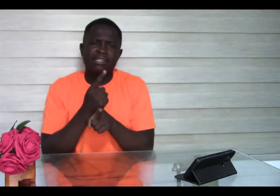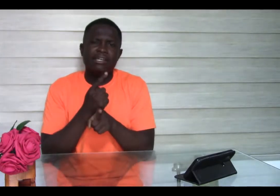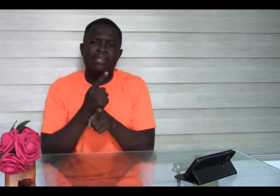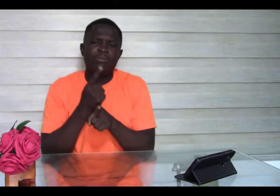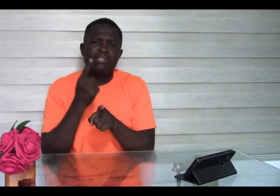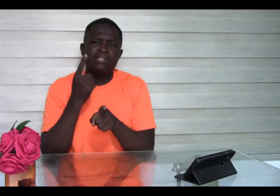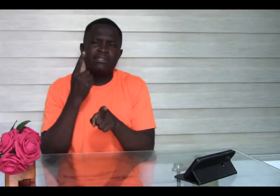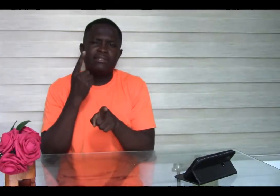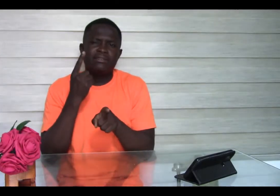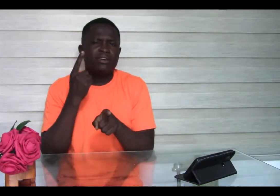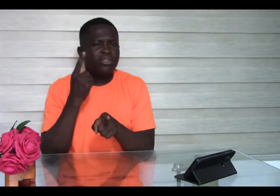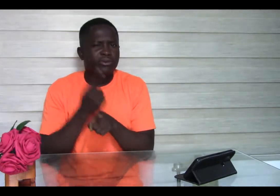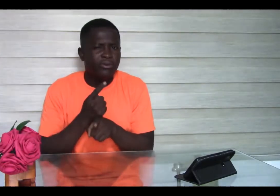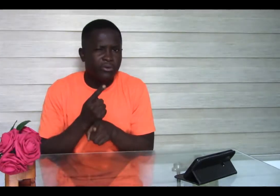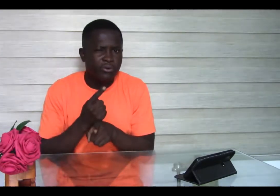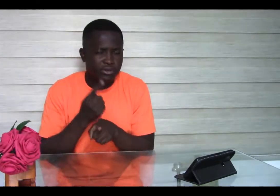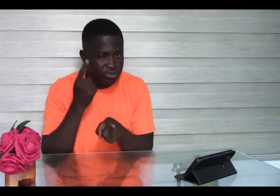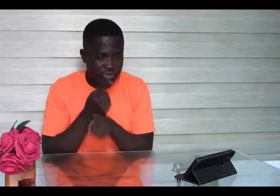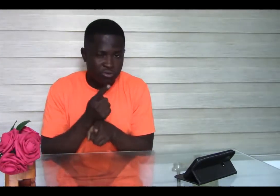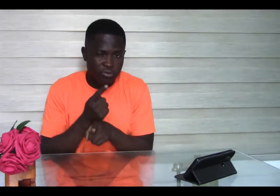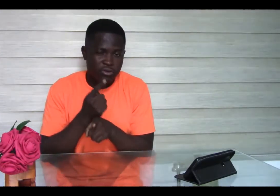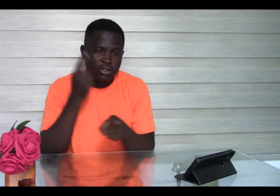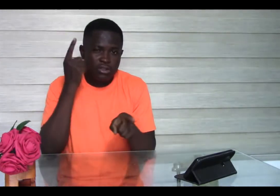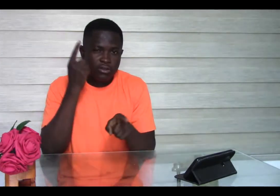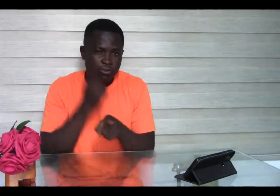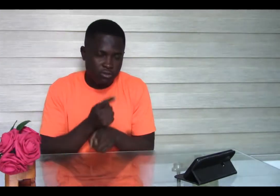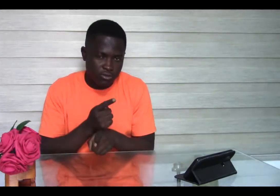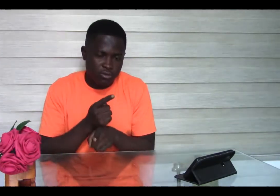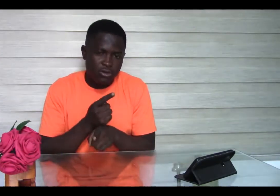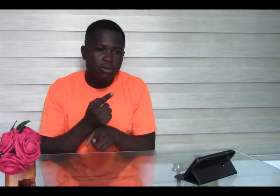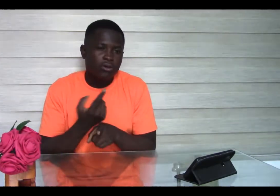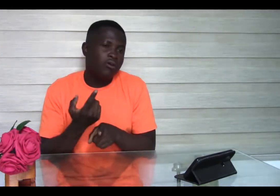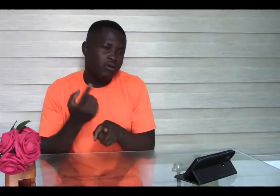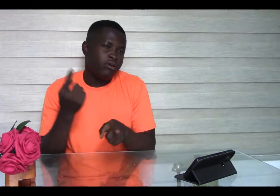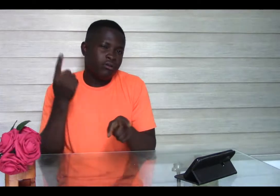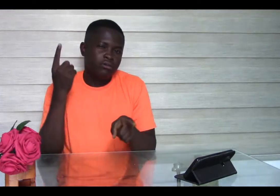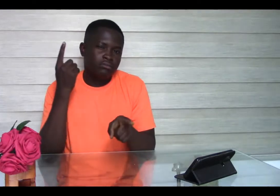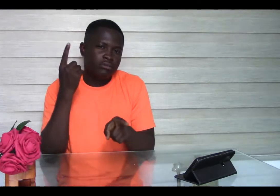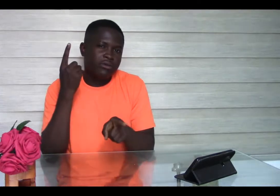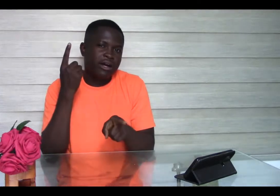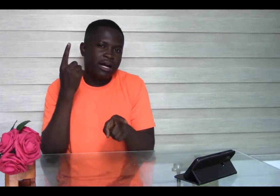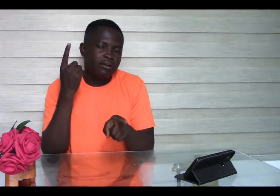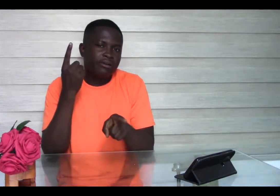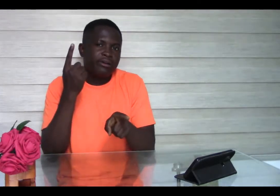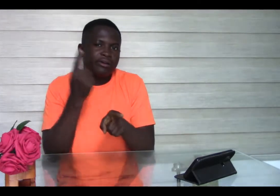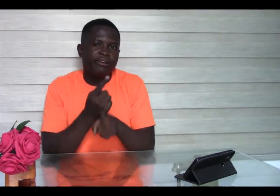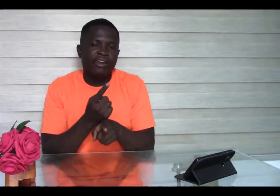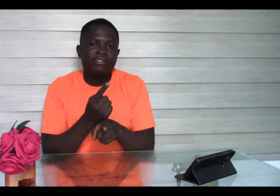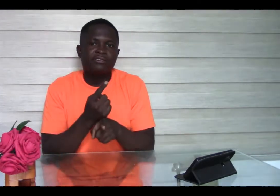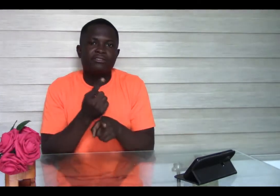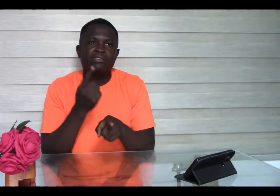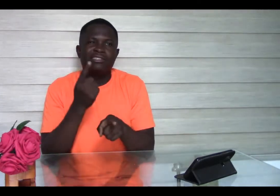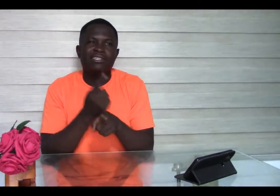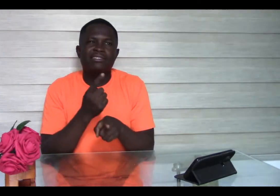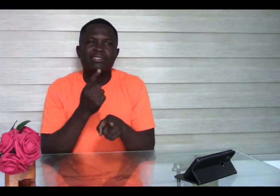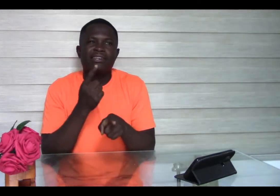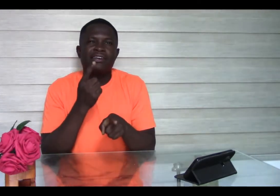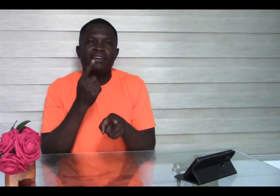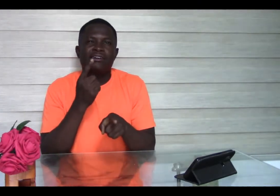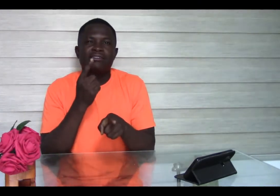It means through, true, true, or you are correct. So this